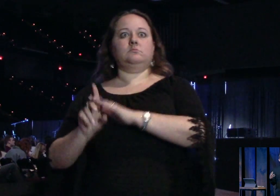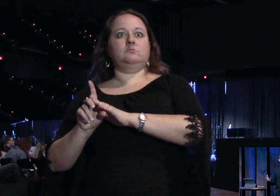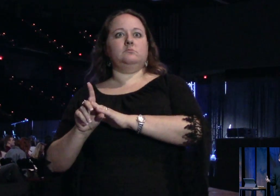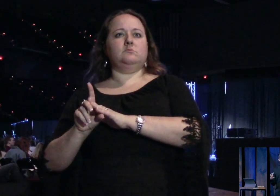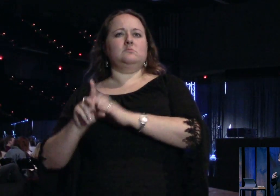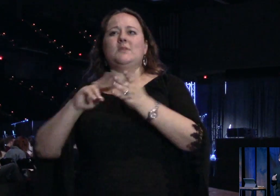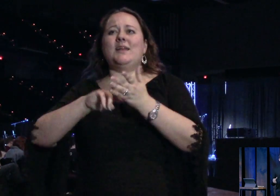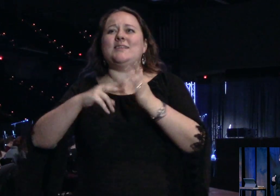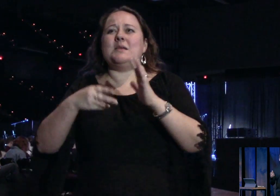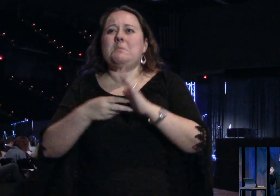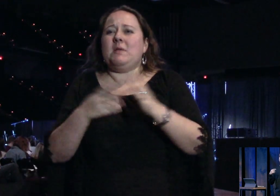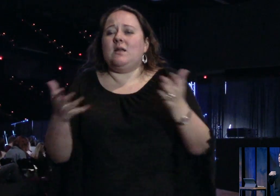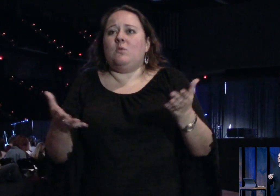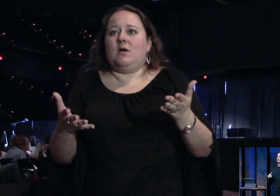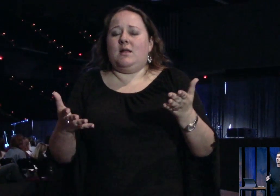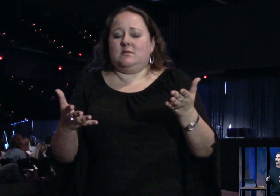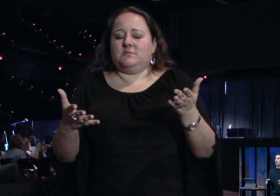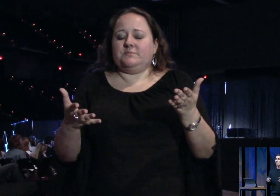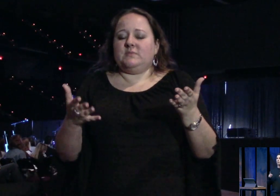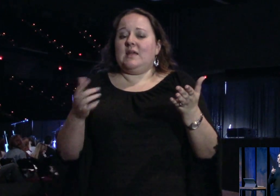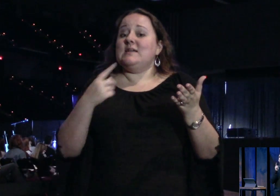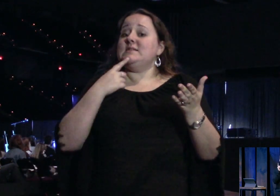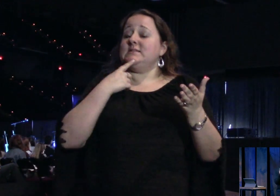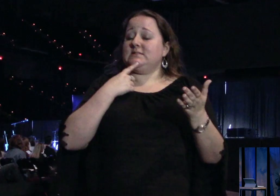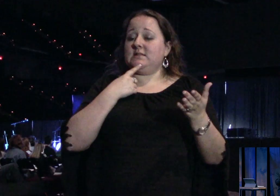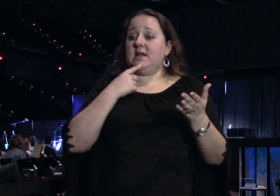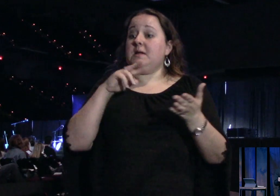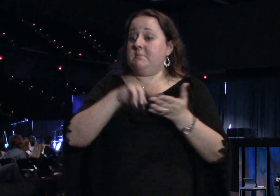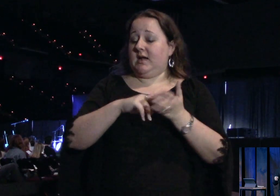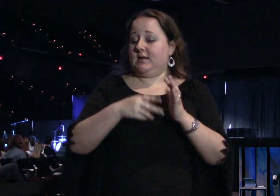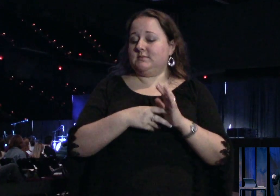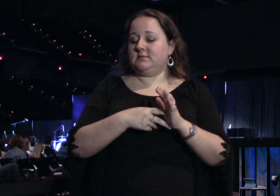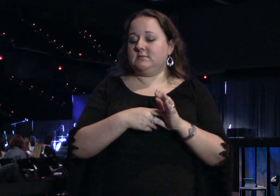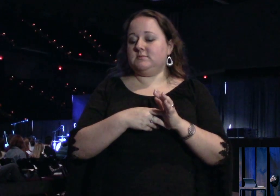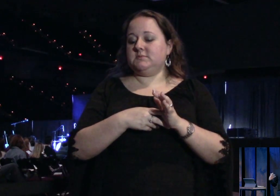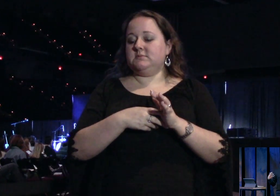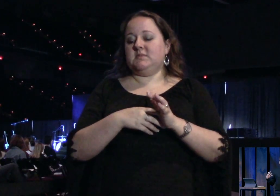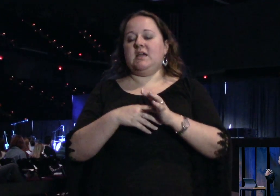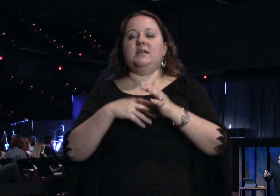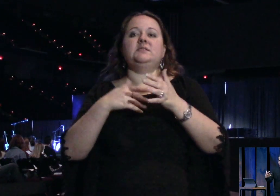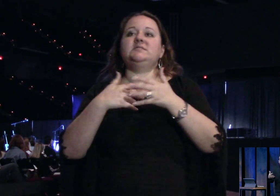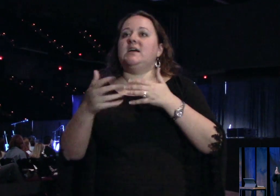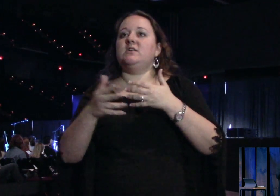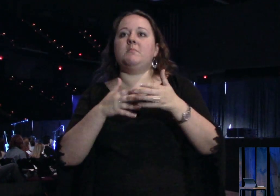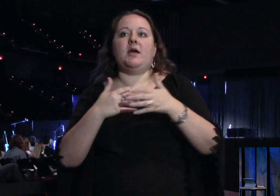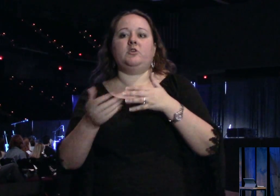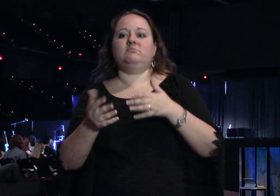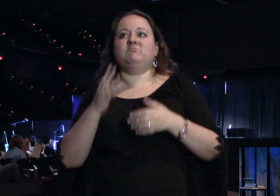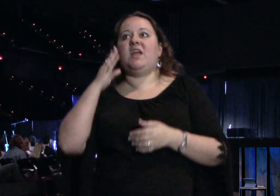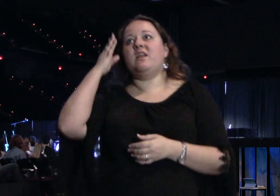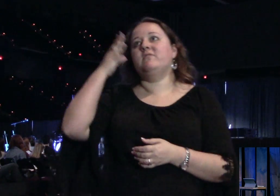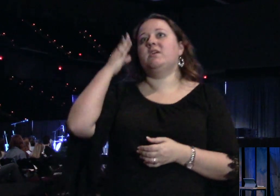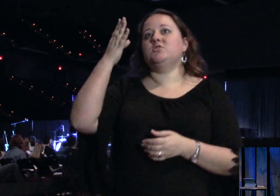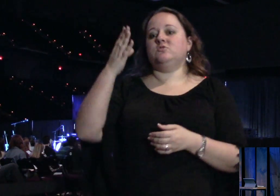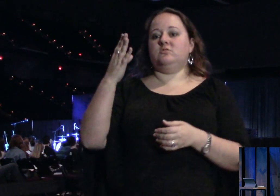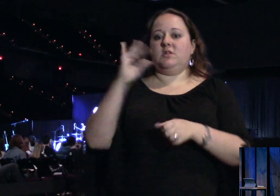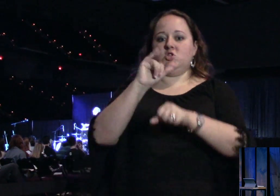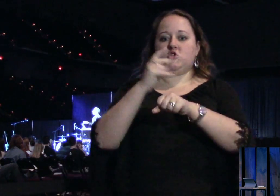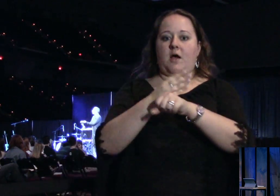things are coming out all the time. What is he saying? What he's saying is that even in the realm